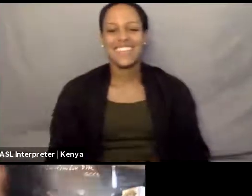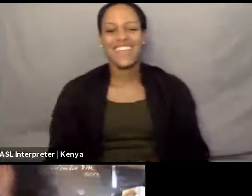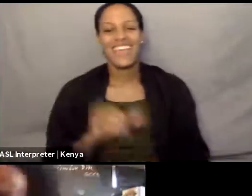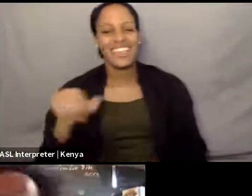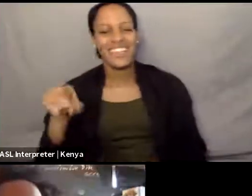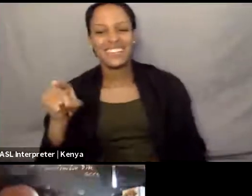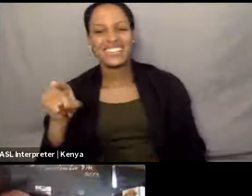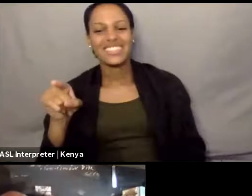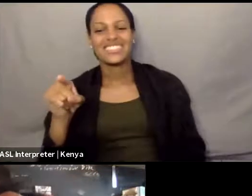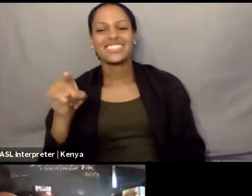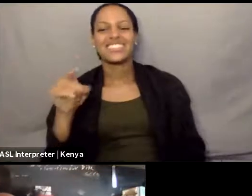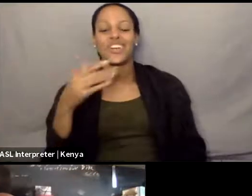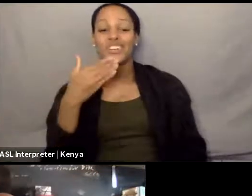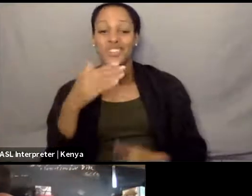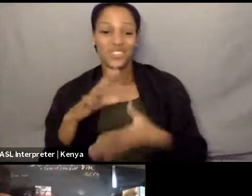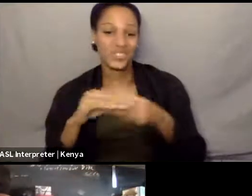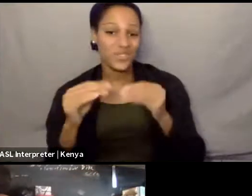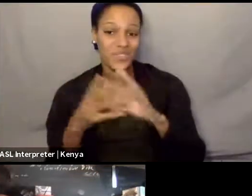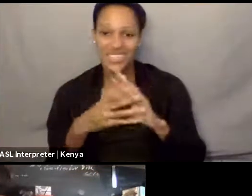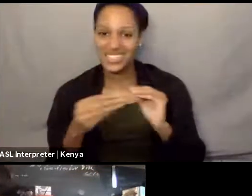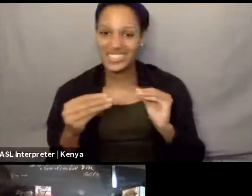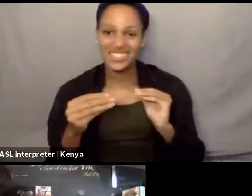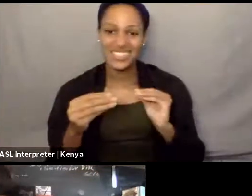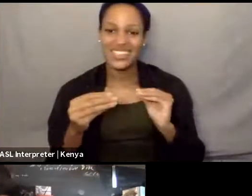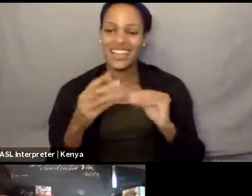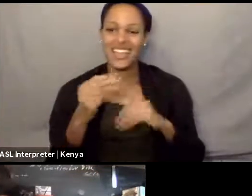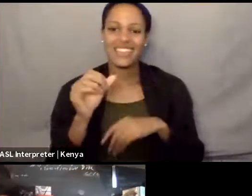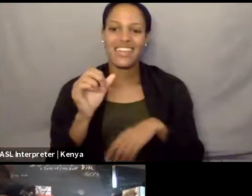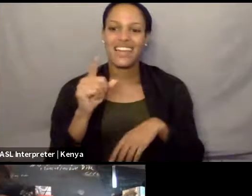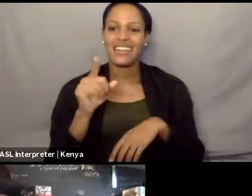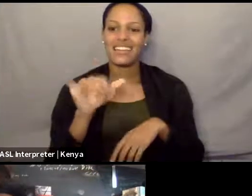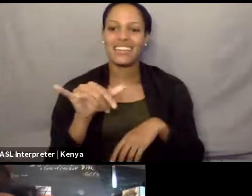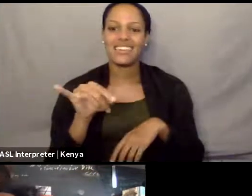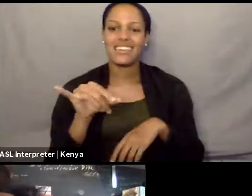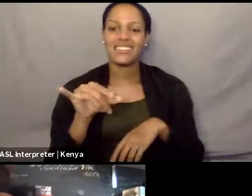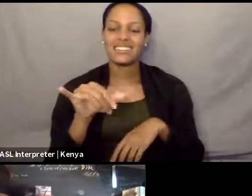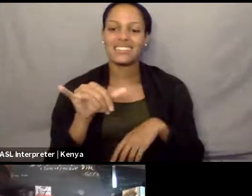that was a terrific story, and that punchline at the end